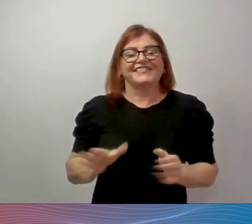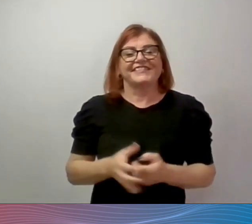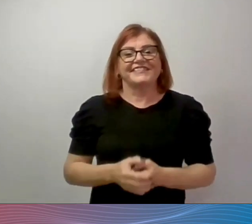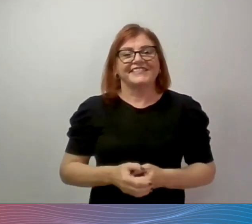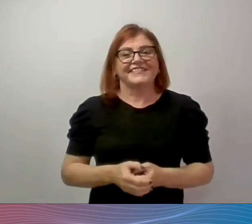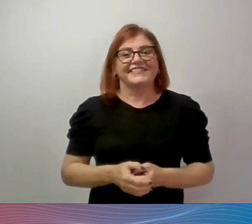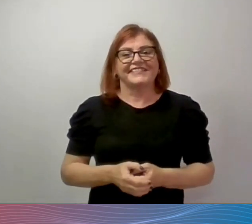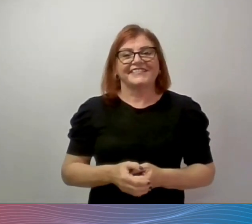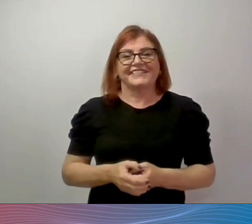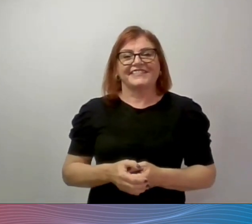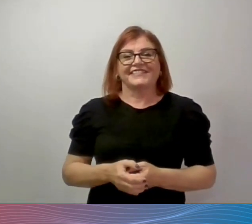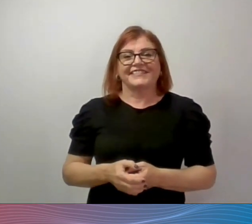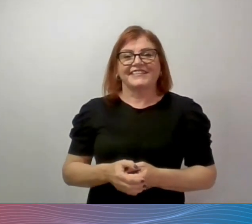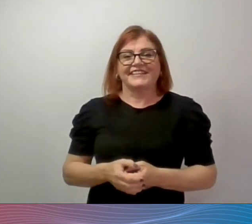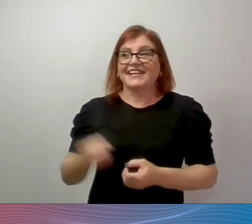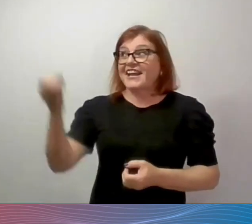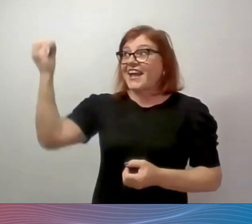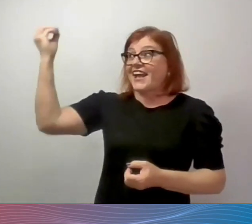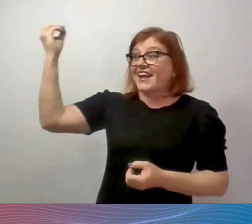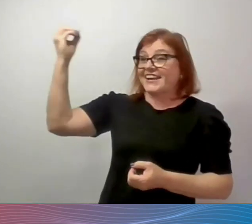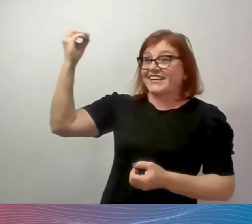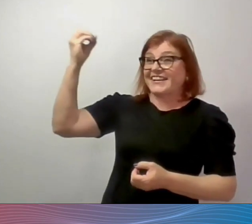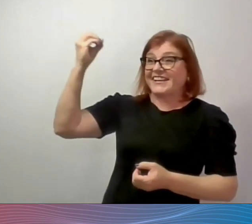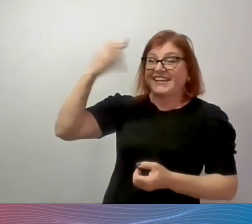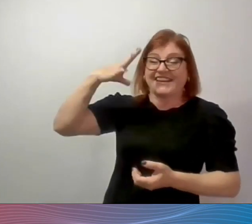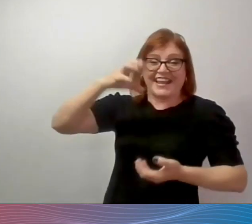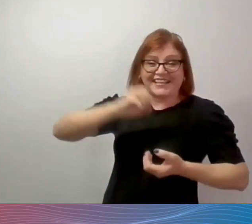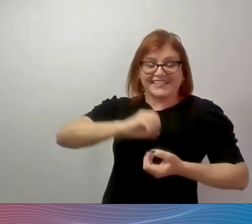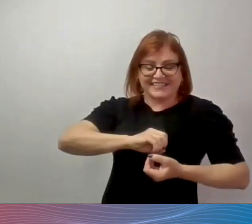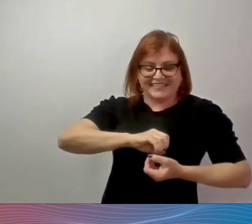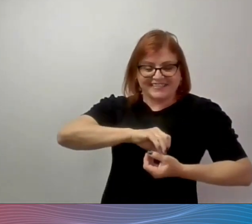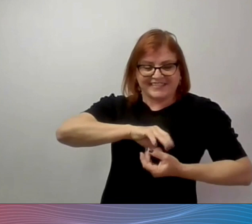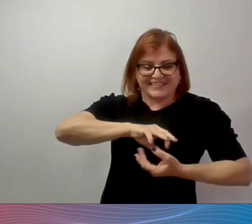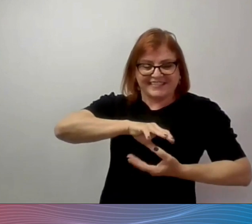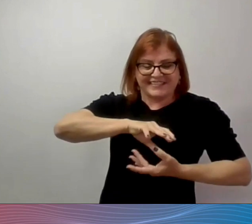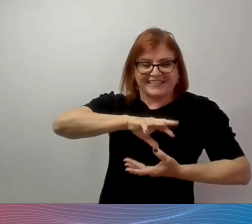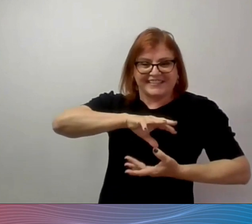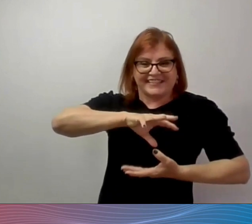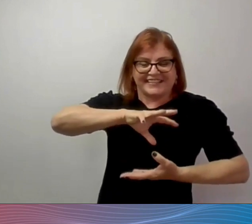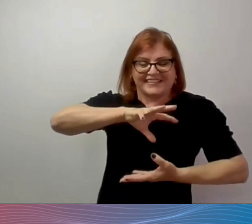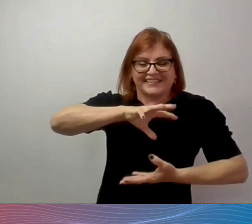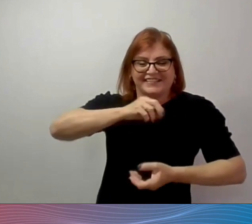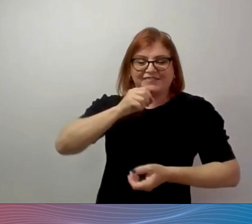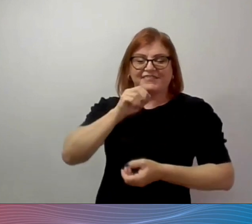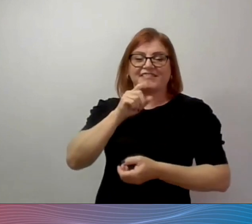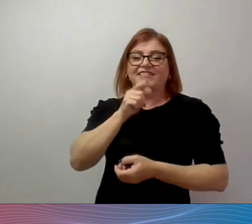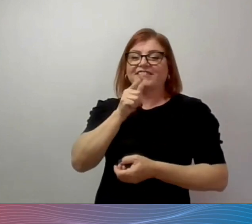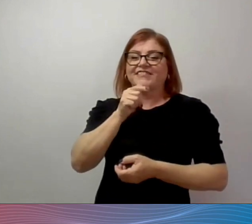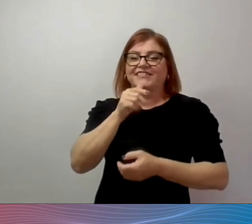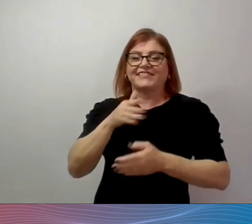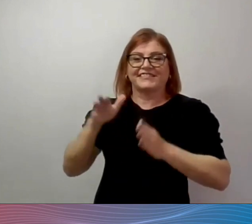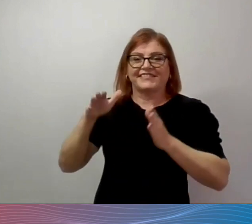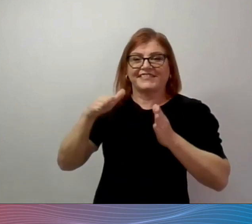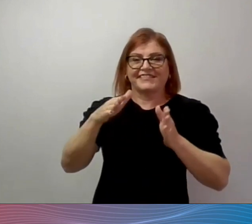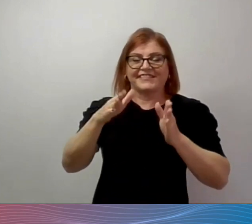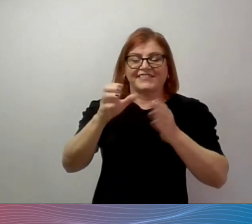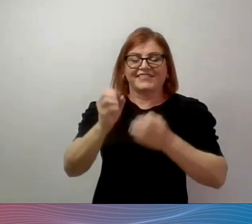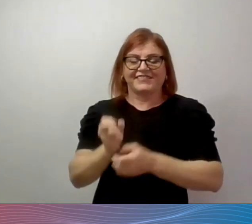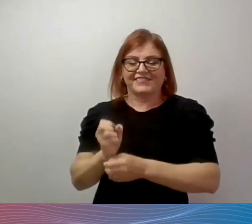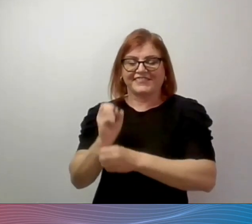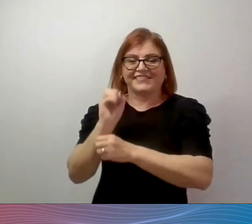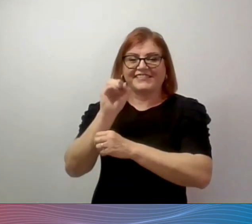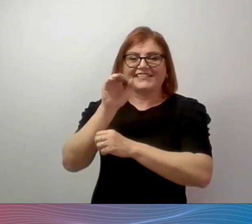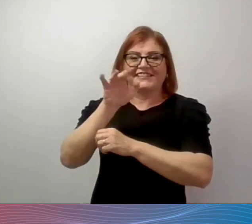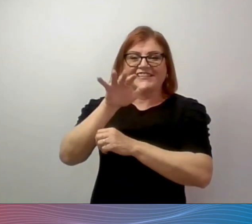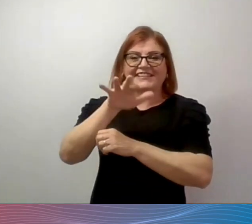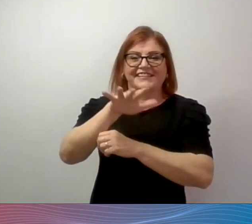suprimento da graça que nós recebemos do rio da graça. By the supplying of grace which we receive by the flow of grace. Então